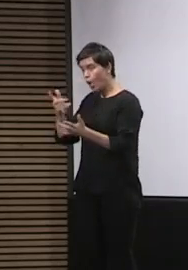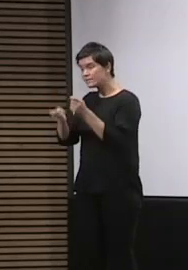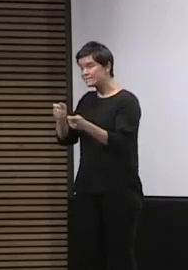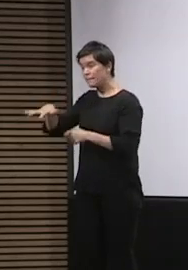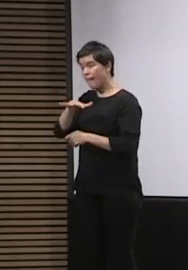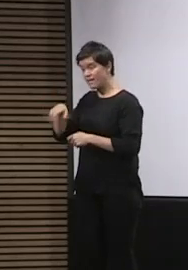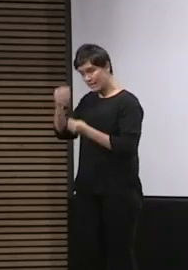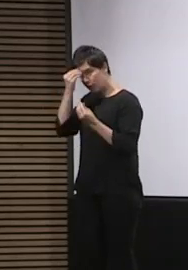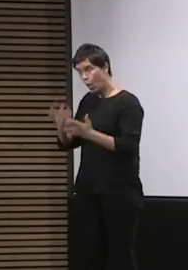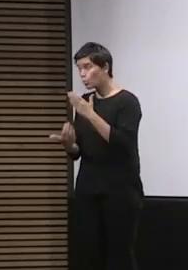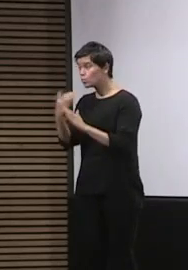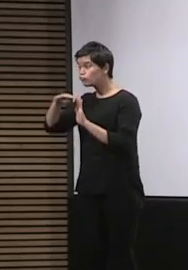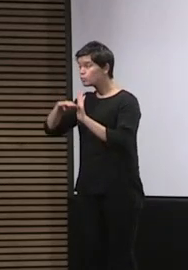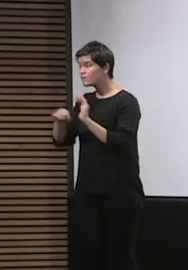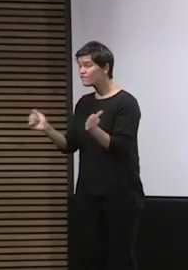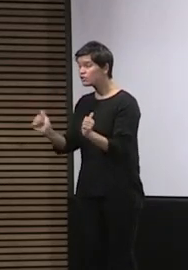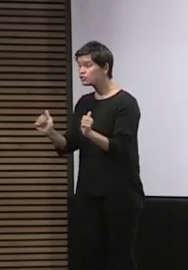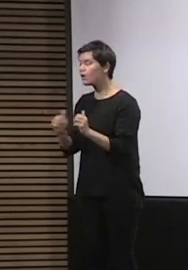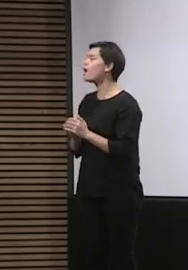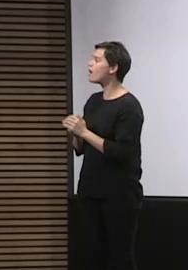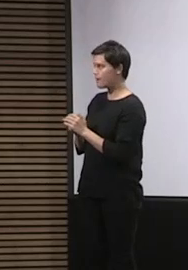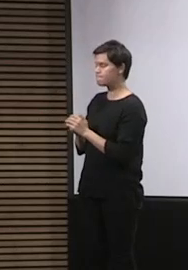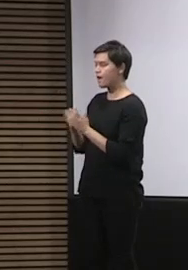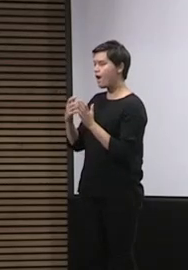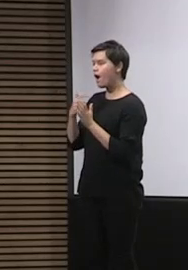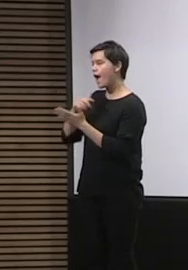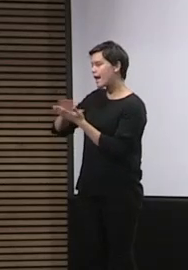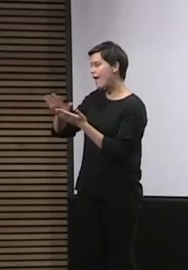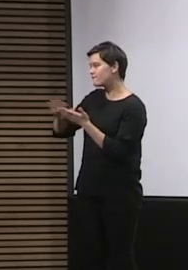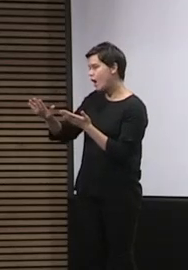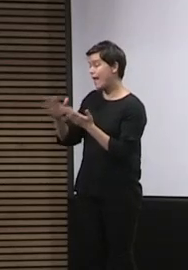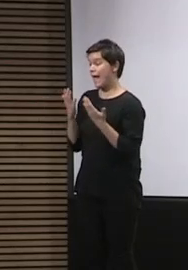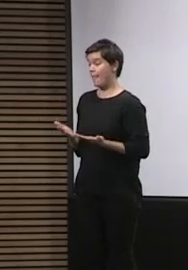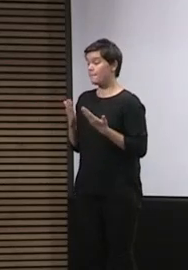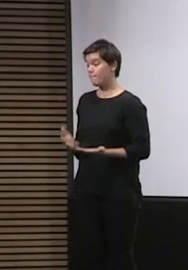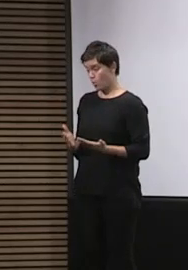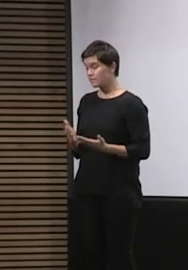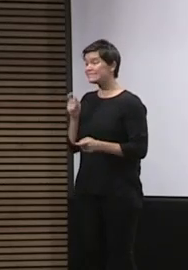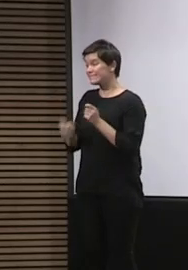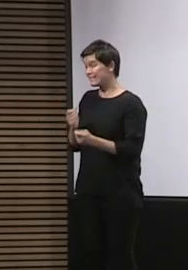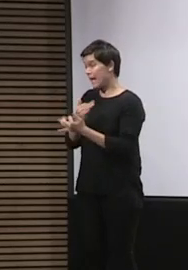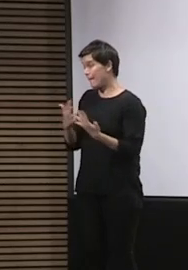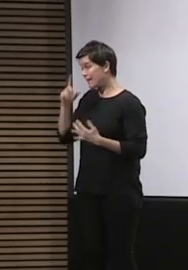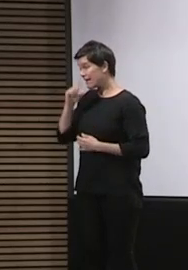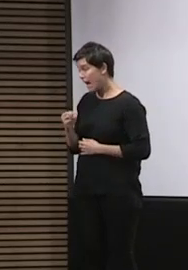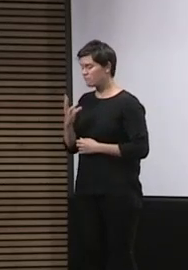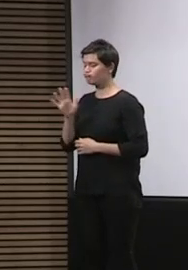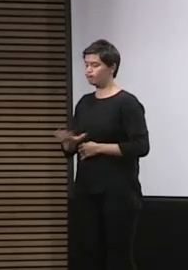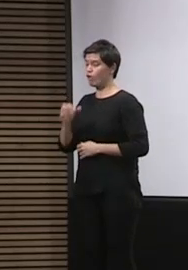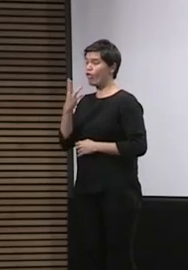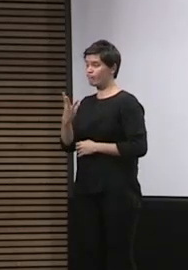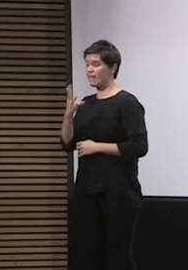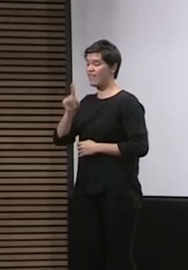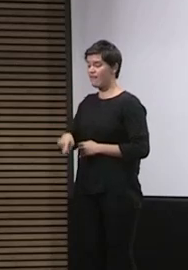Our testing capacity is currently 3,700. That capacity has been increasing since the start of